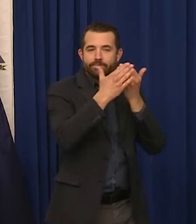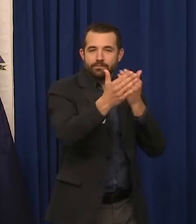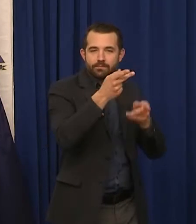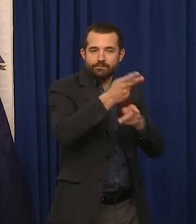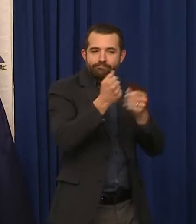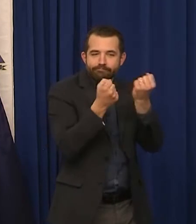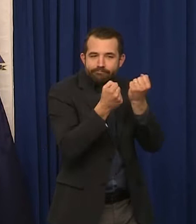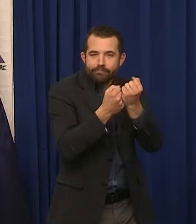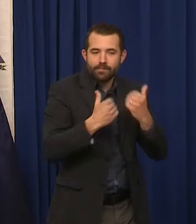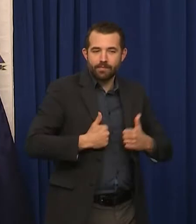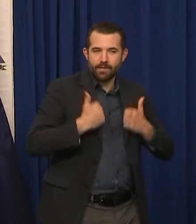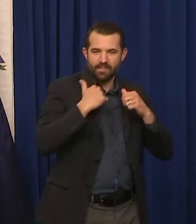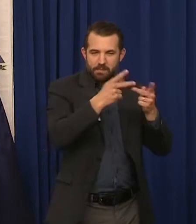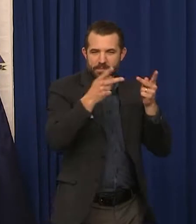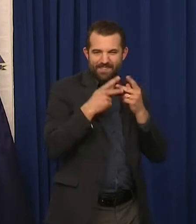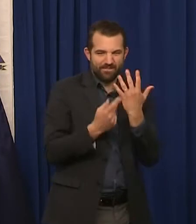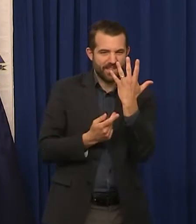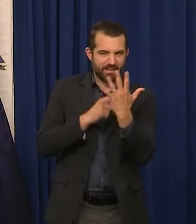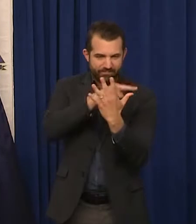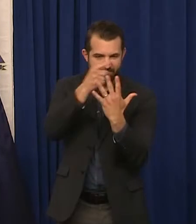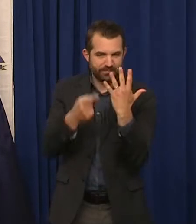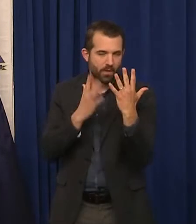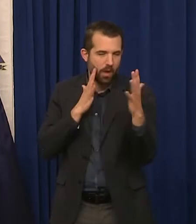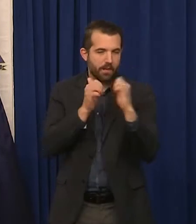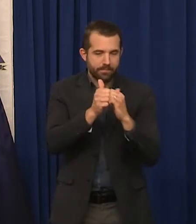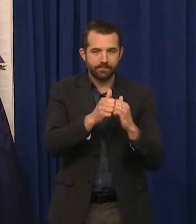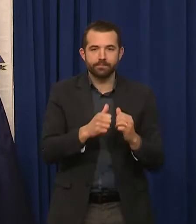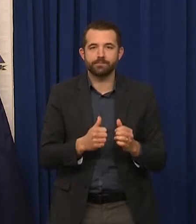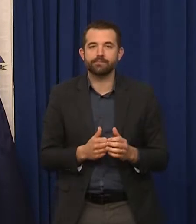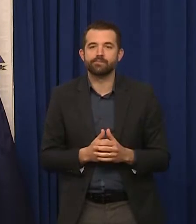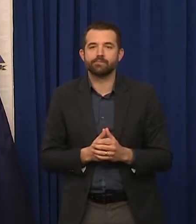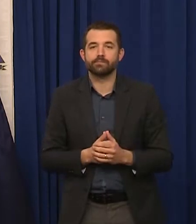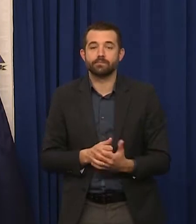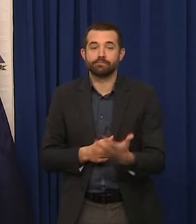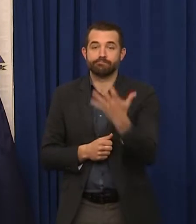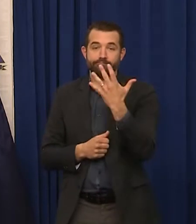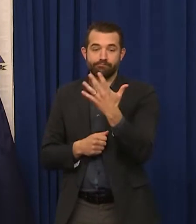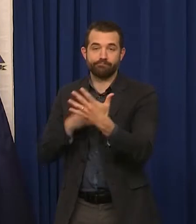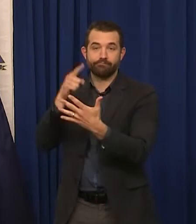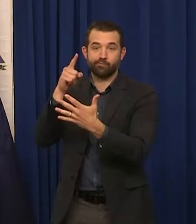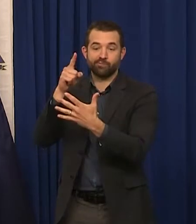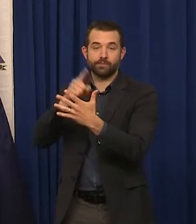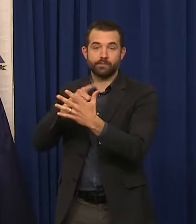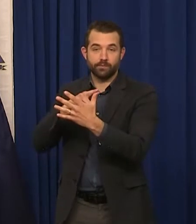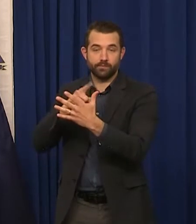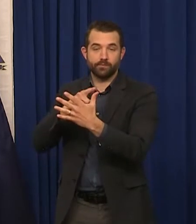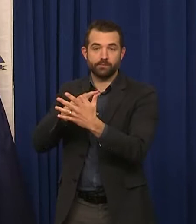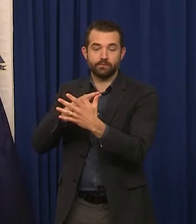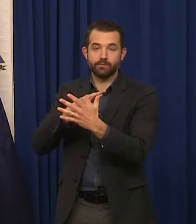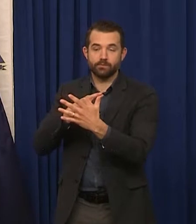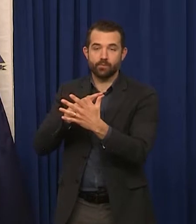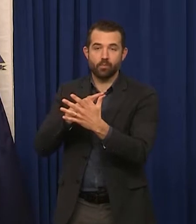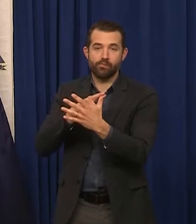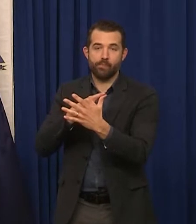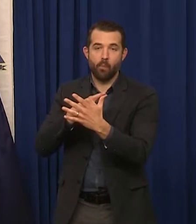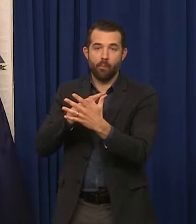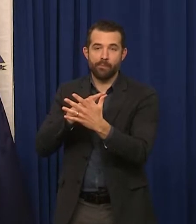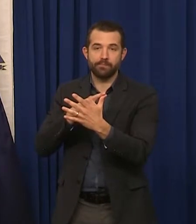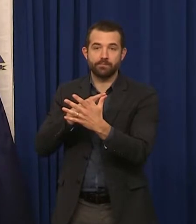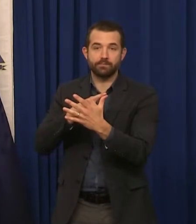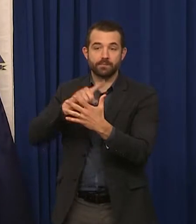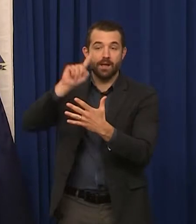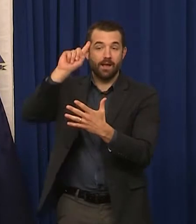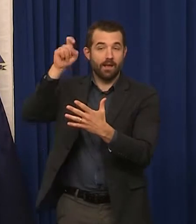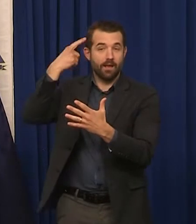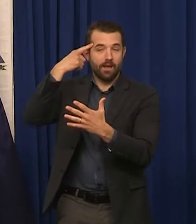is currently tracking and providing technical assistance with. The first is an outbreak of COVID-19 at the